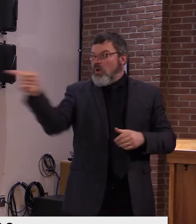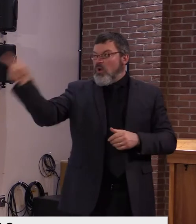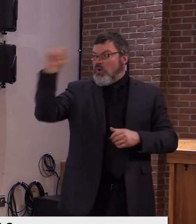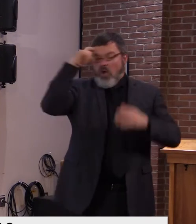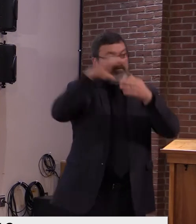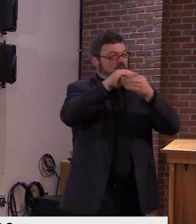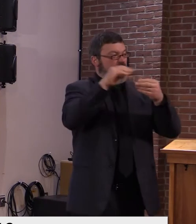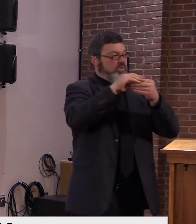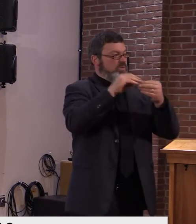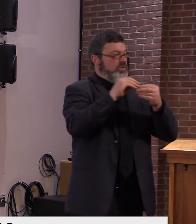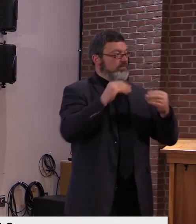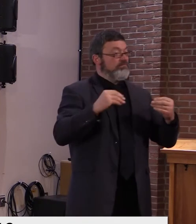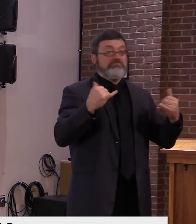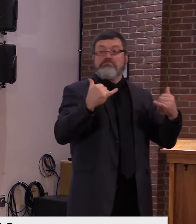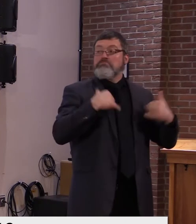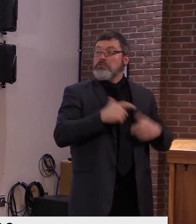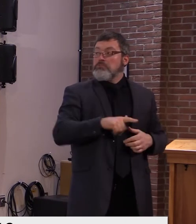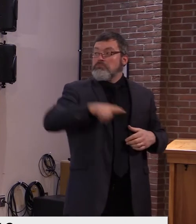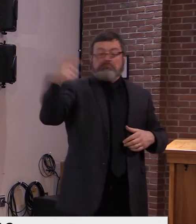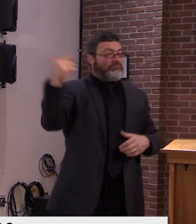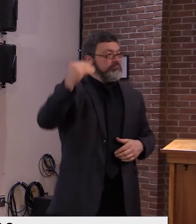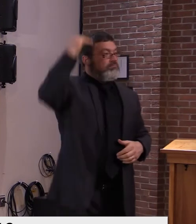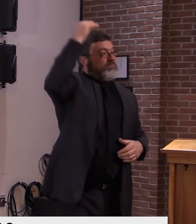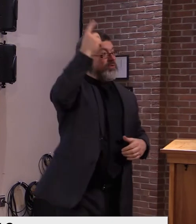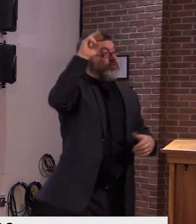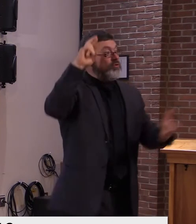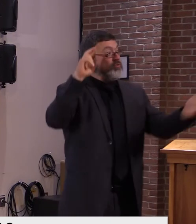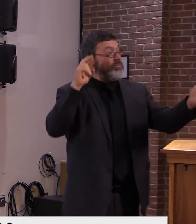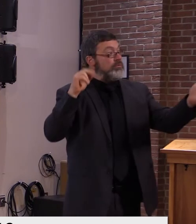we turn it over to Dr. Levine.